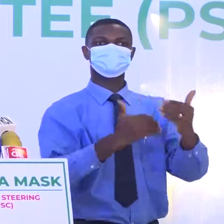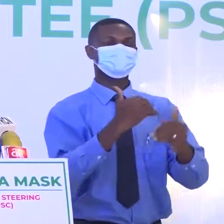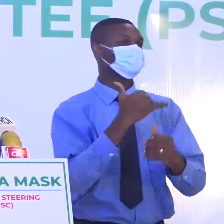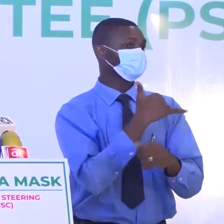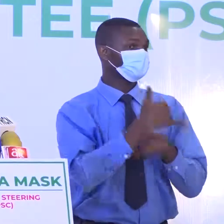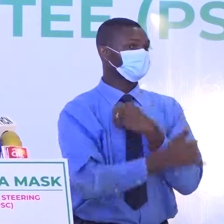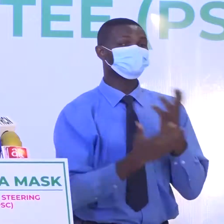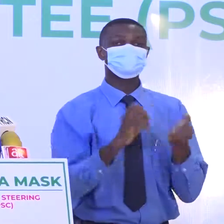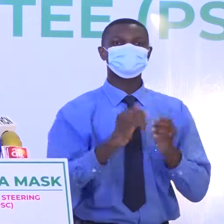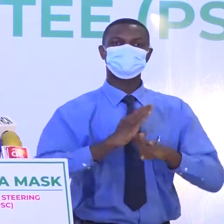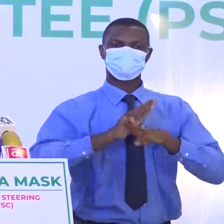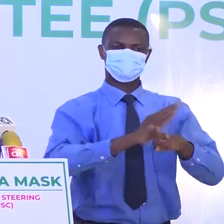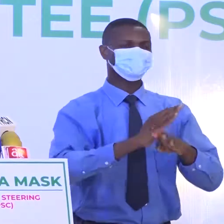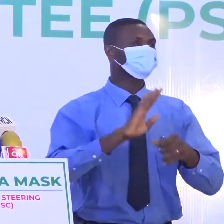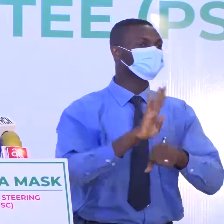their business.